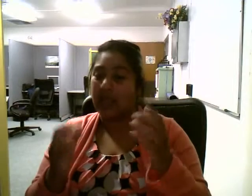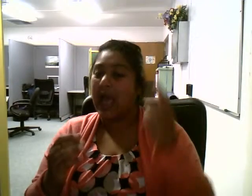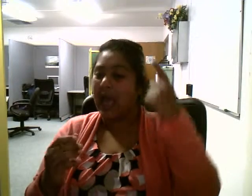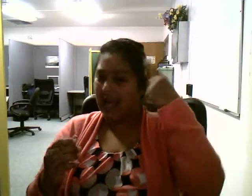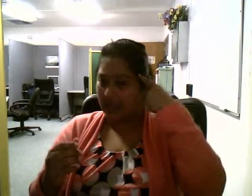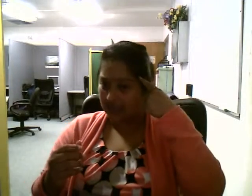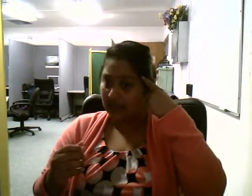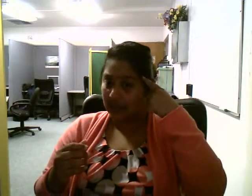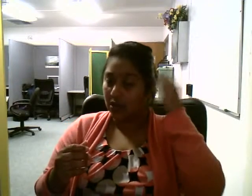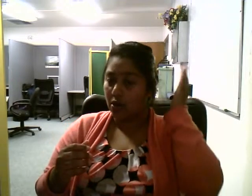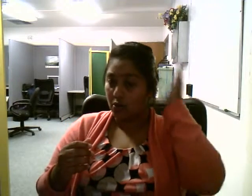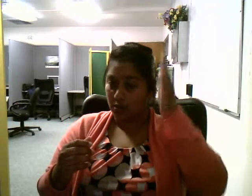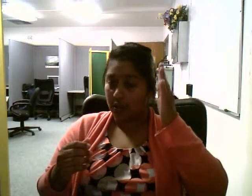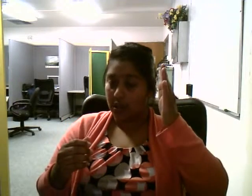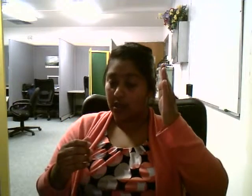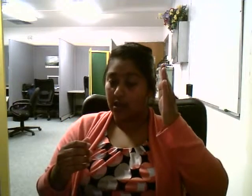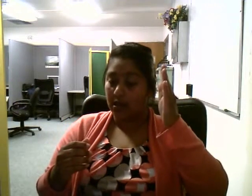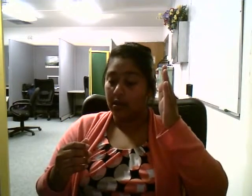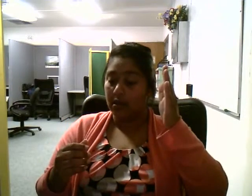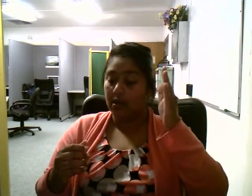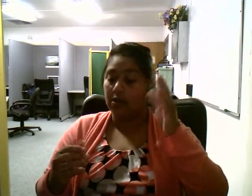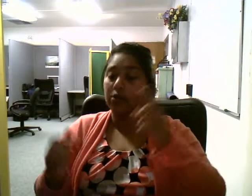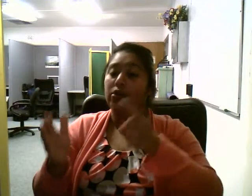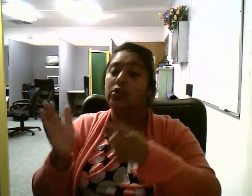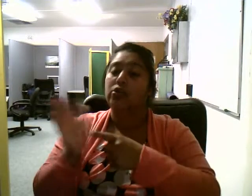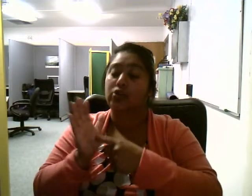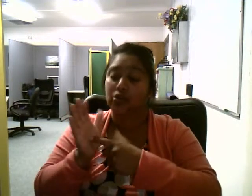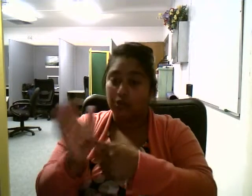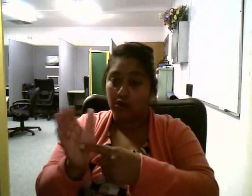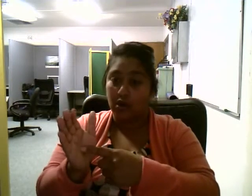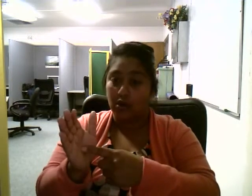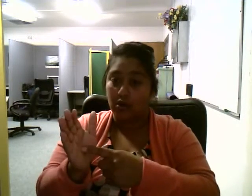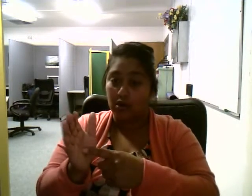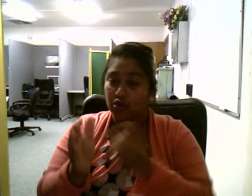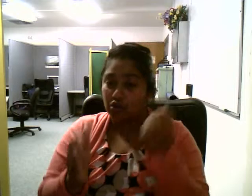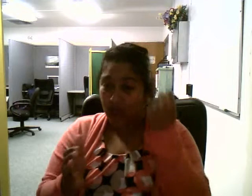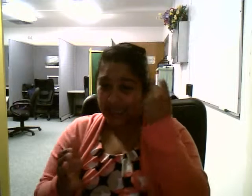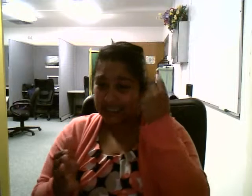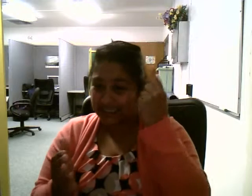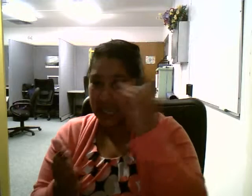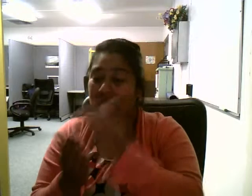we're going to be able to show much more mastery and a lot more